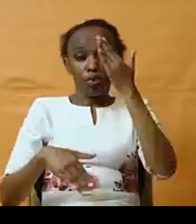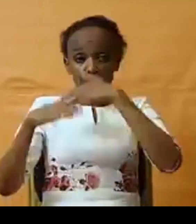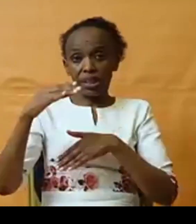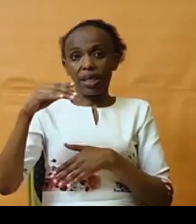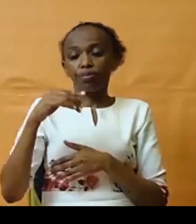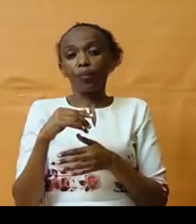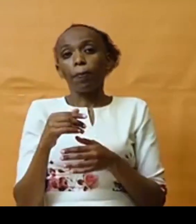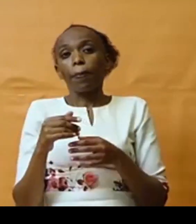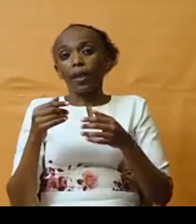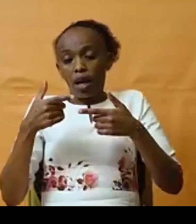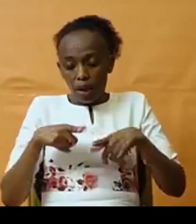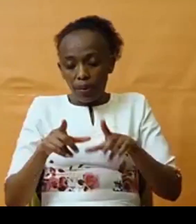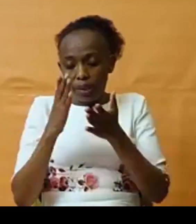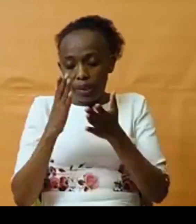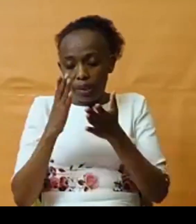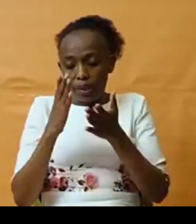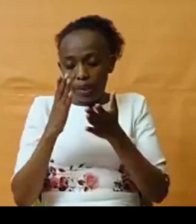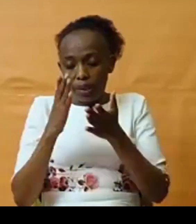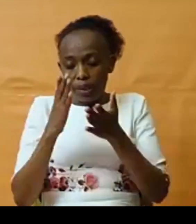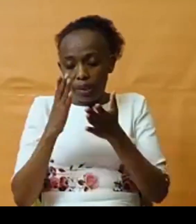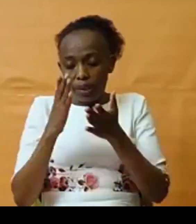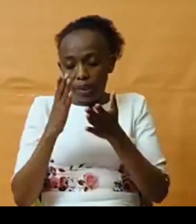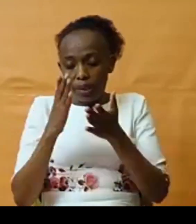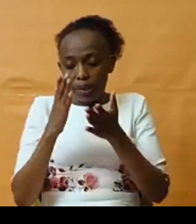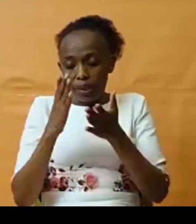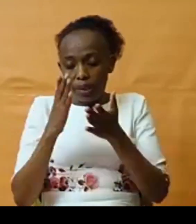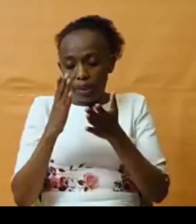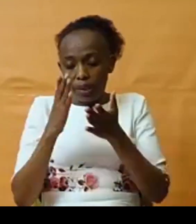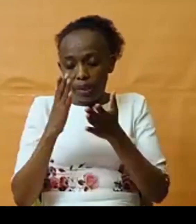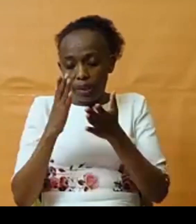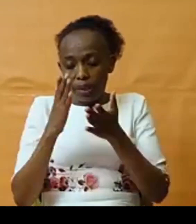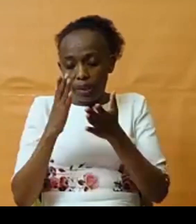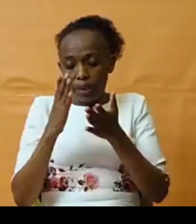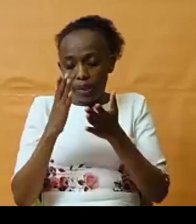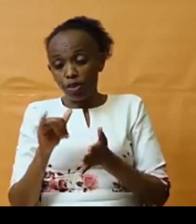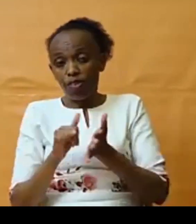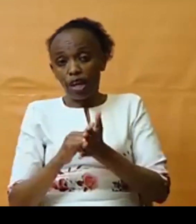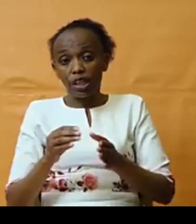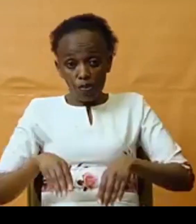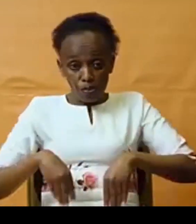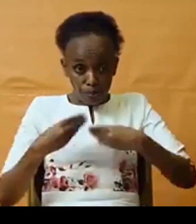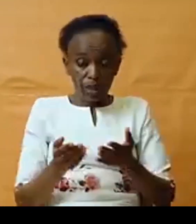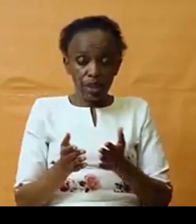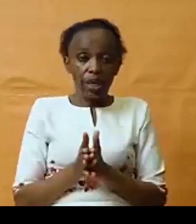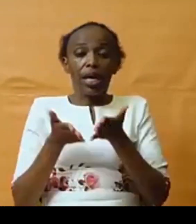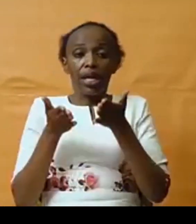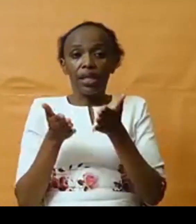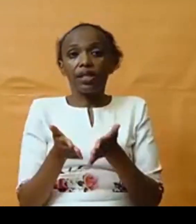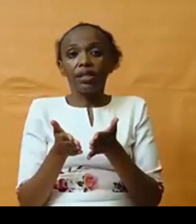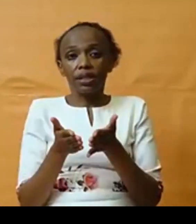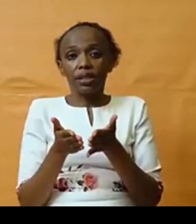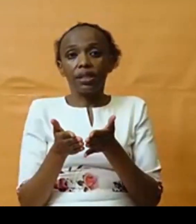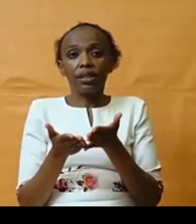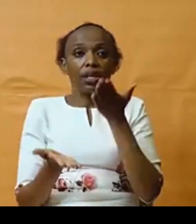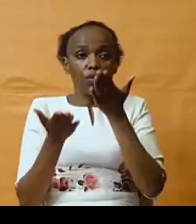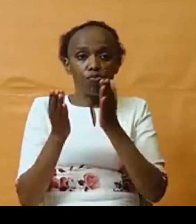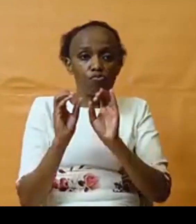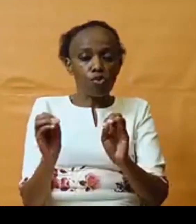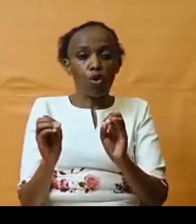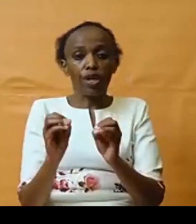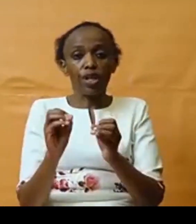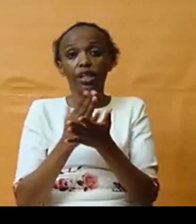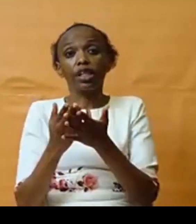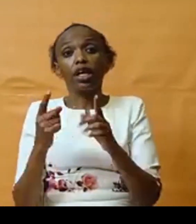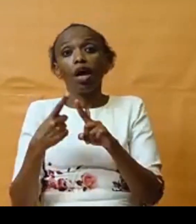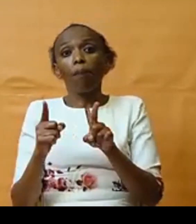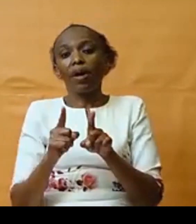by Professor Gilpin, 3.2% of that allocation. And this is really based on the proportion of their shares. But the African